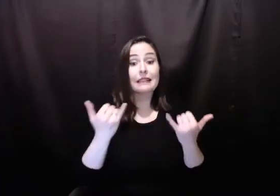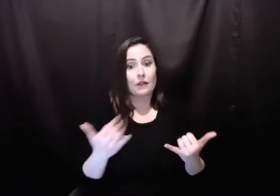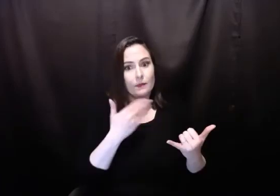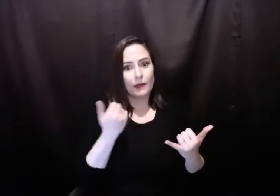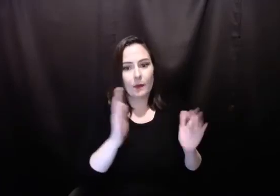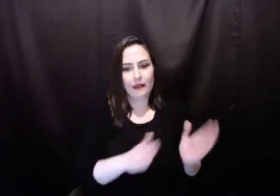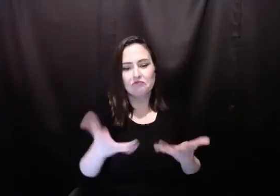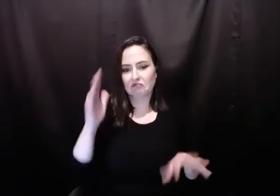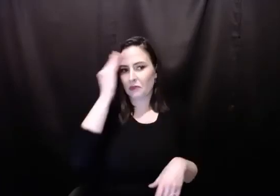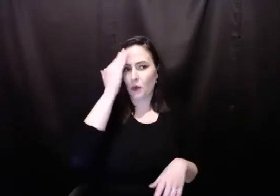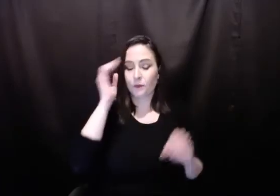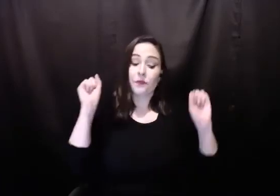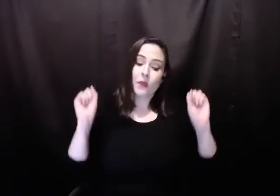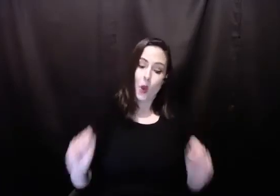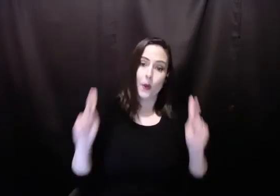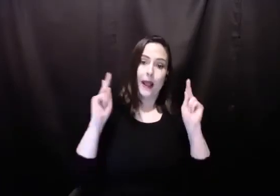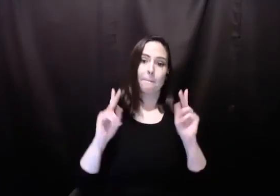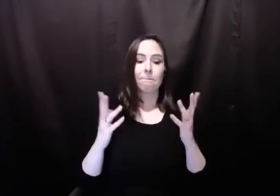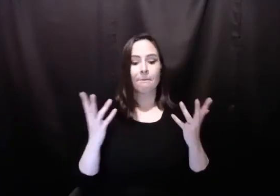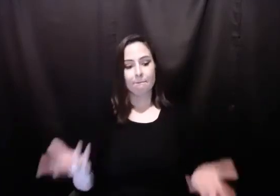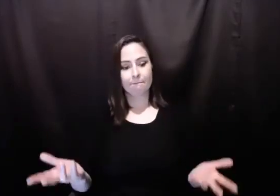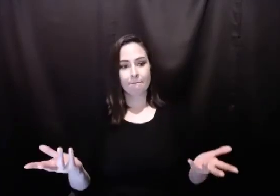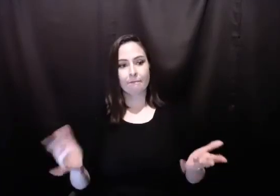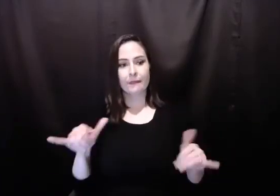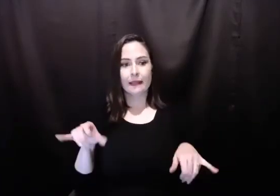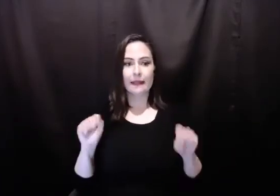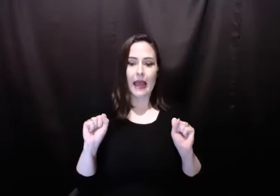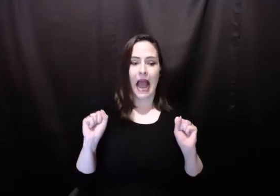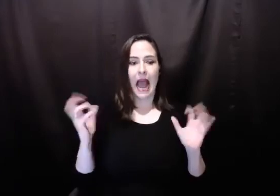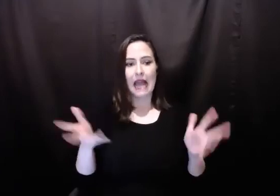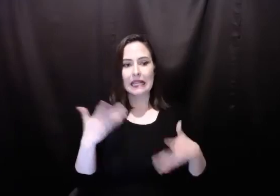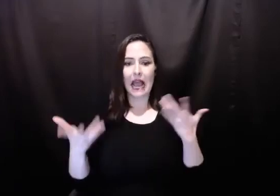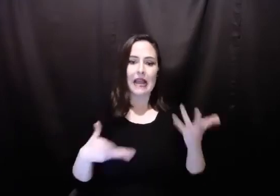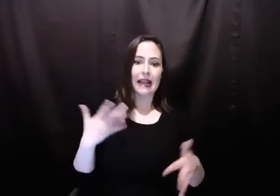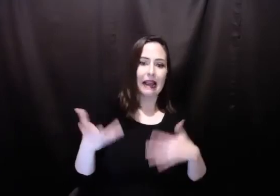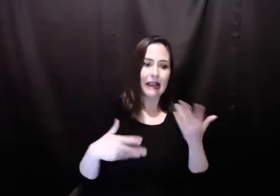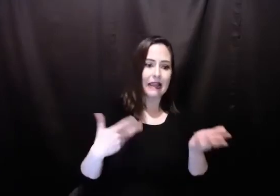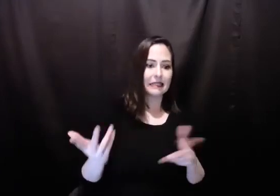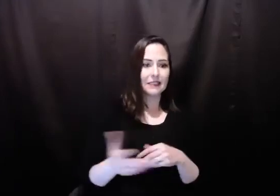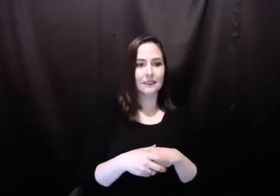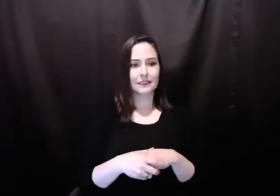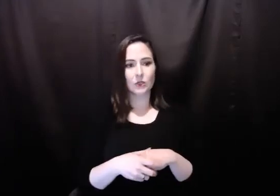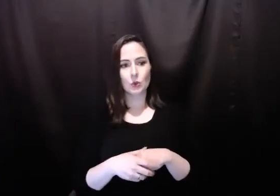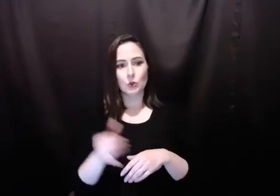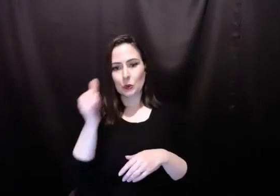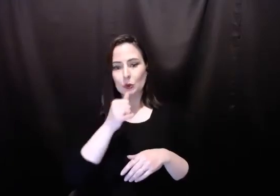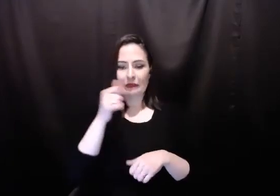This is a time thing, Yvonne, and I want to get to the last 4th idea, so I'm jumping here. The 4th